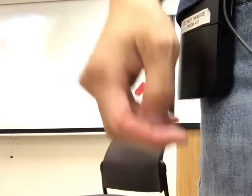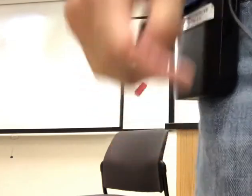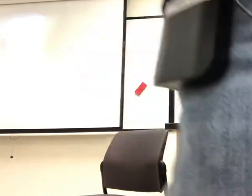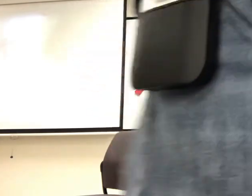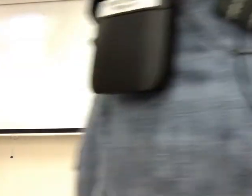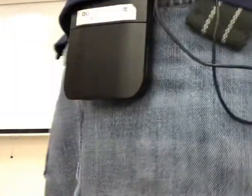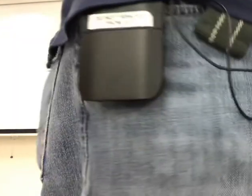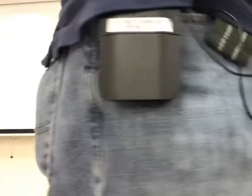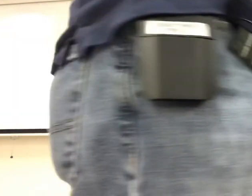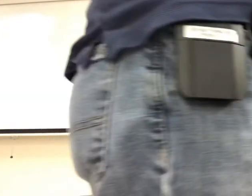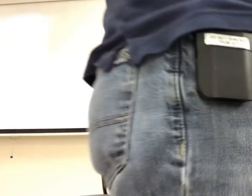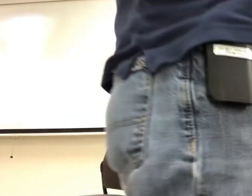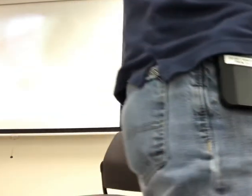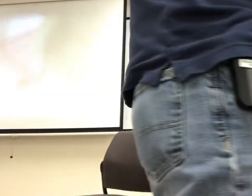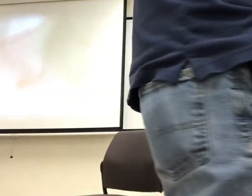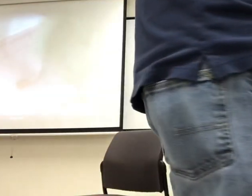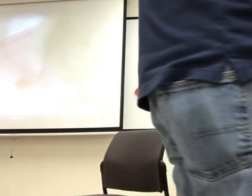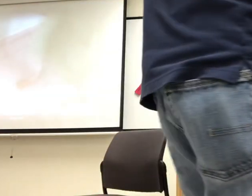okay.